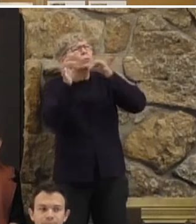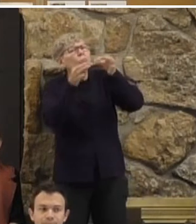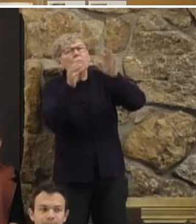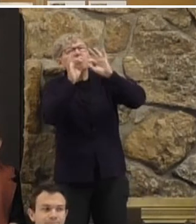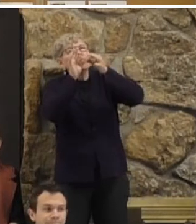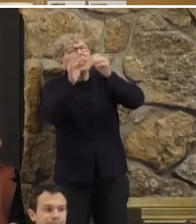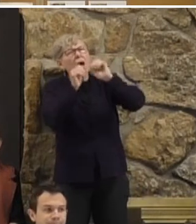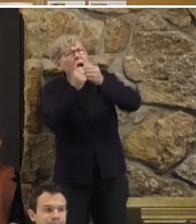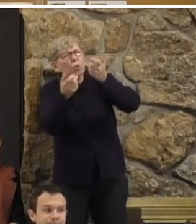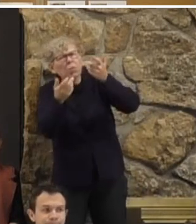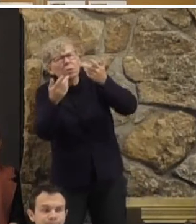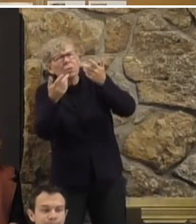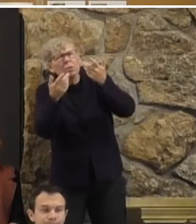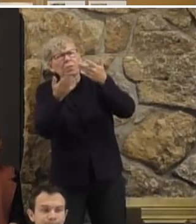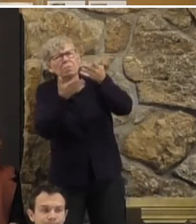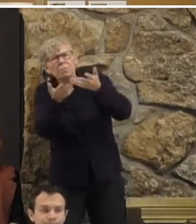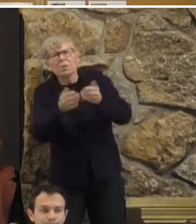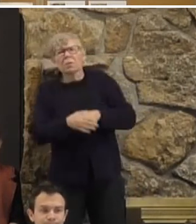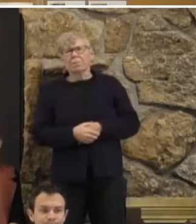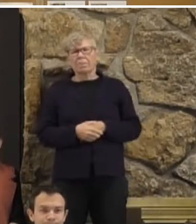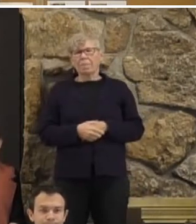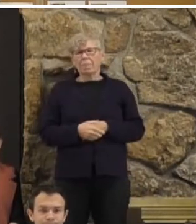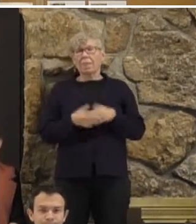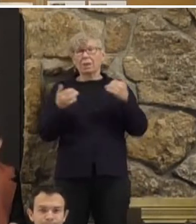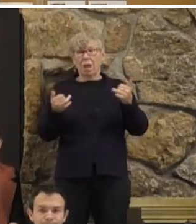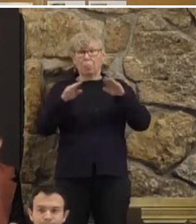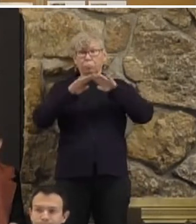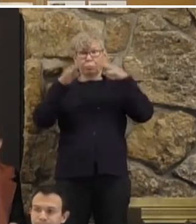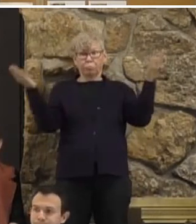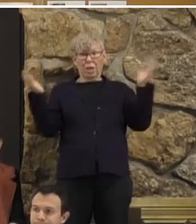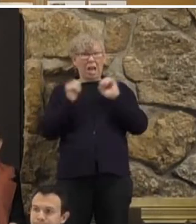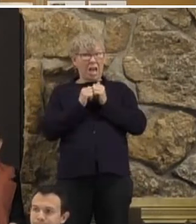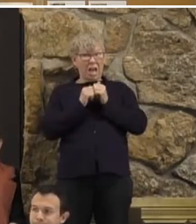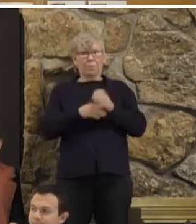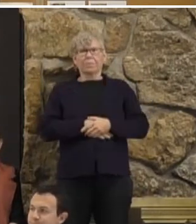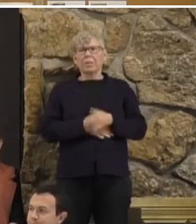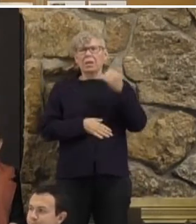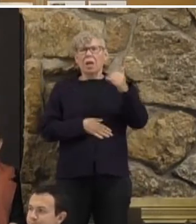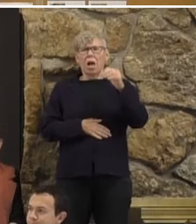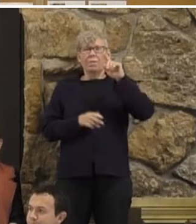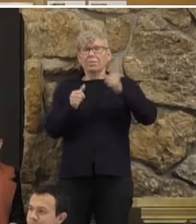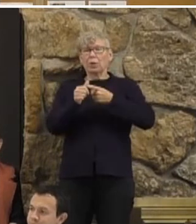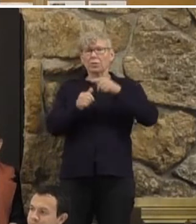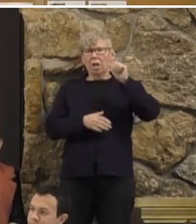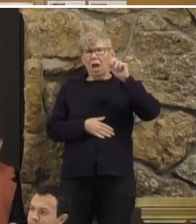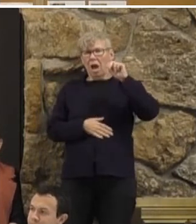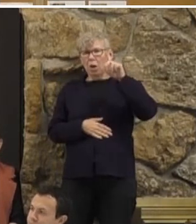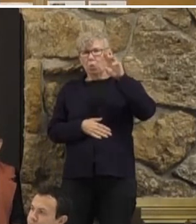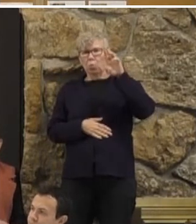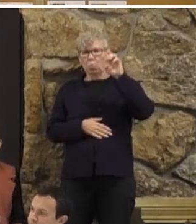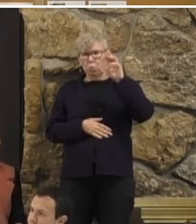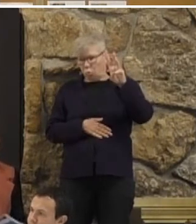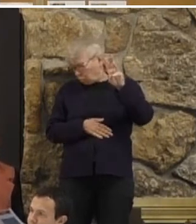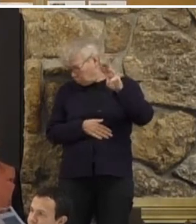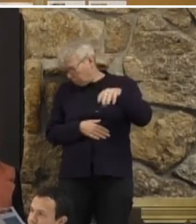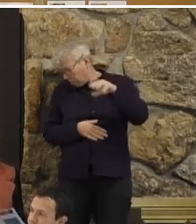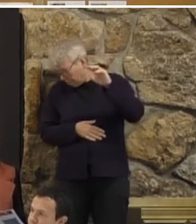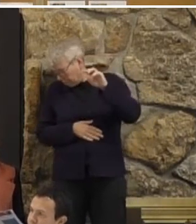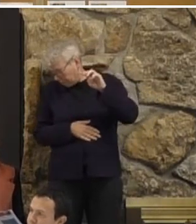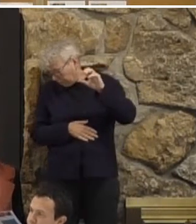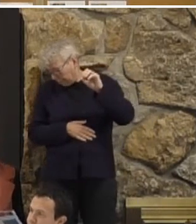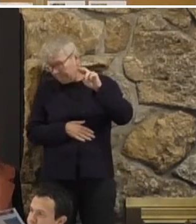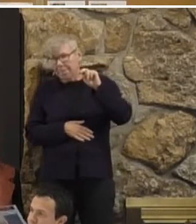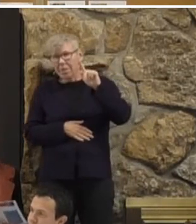Let's start. I'm going to start by asking Andrew Montoya, who is an attorney, a disability rights attorney also with